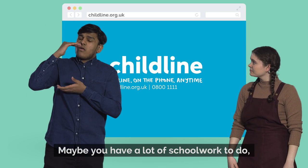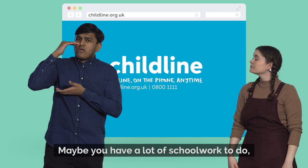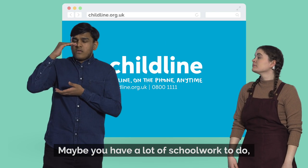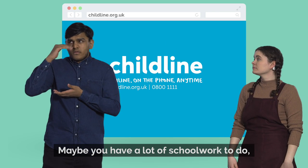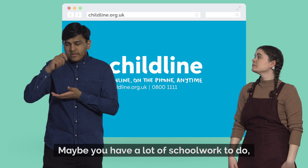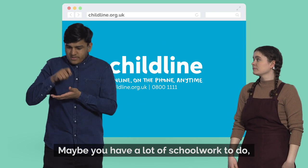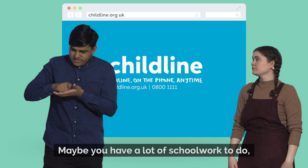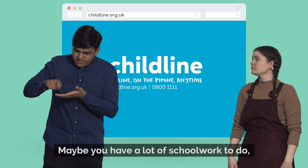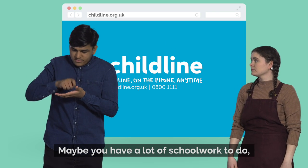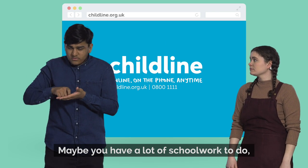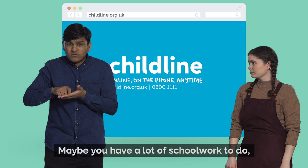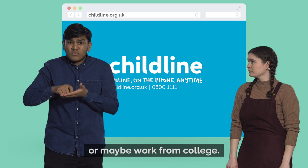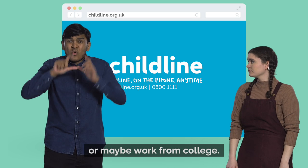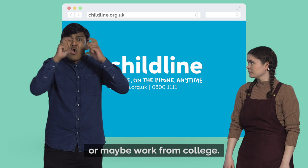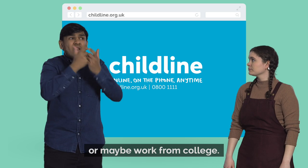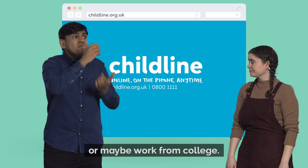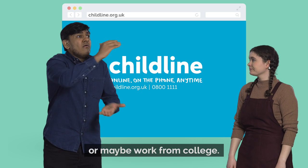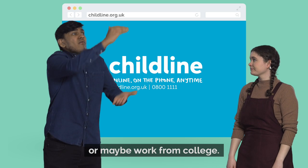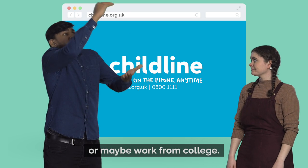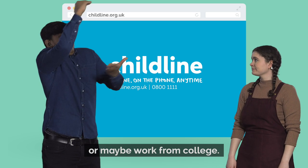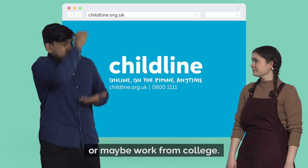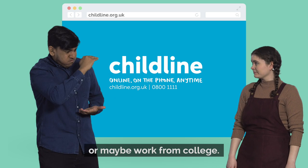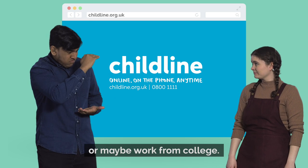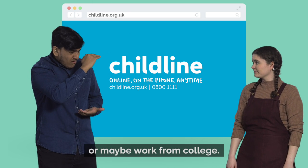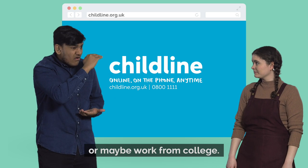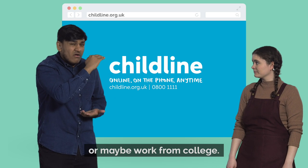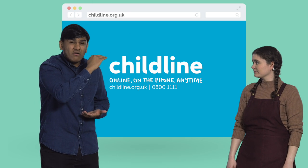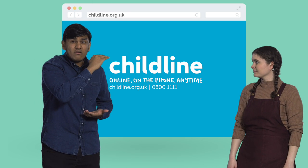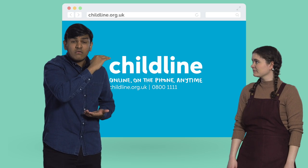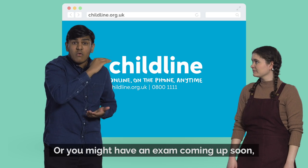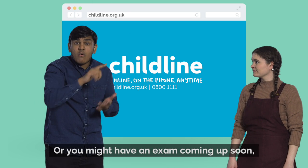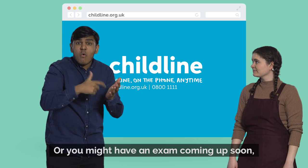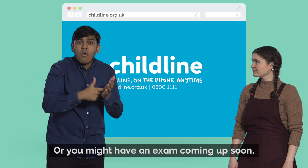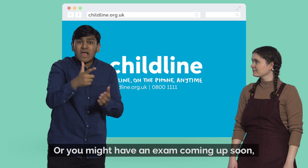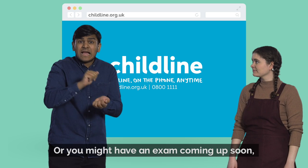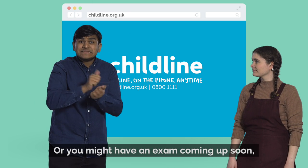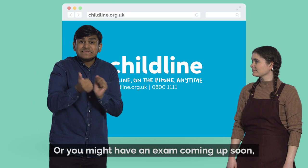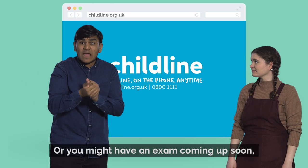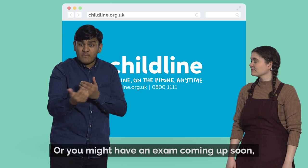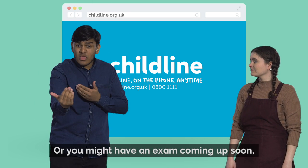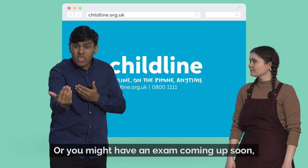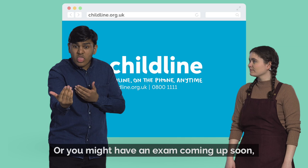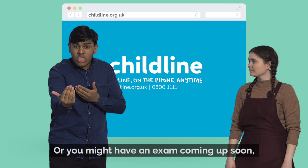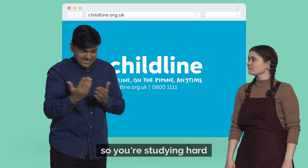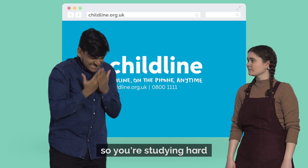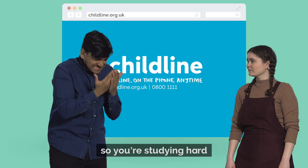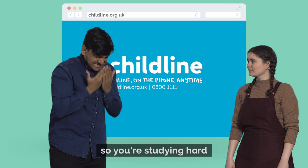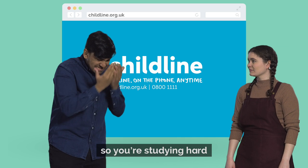Maybe you have a lot of schoolwork to do. Or maybe work from college. Or you might have an exam coming up soon. So you're studying